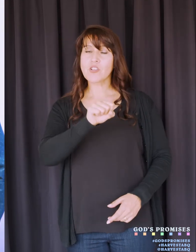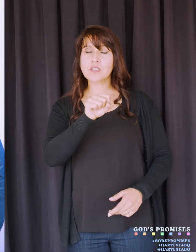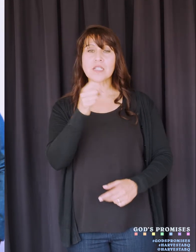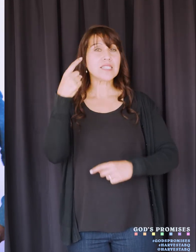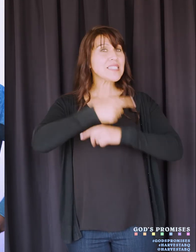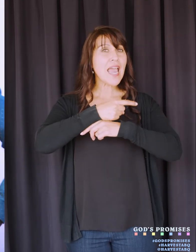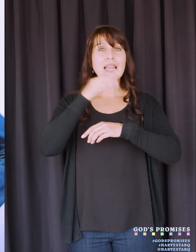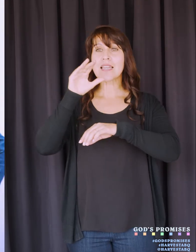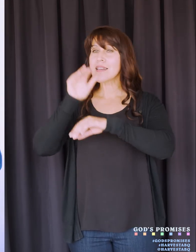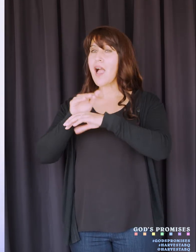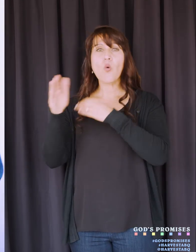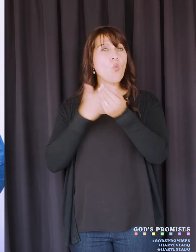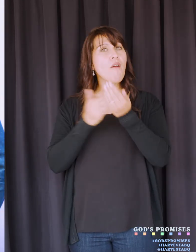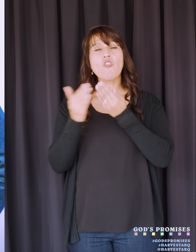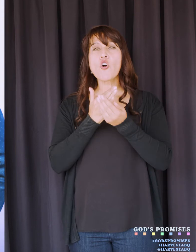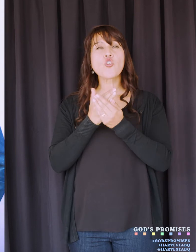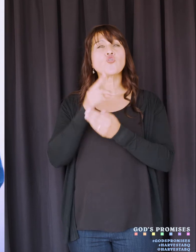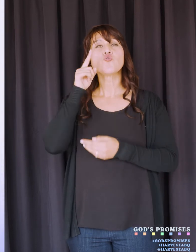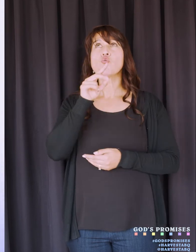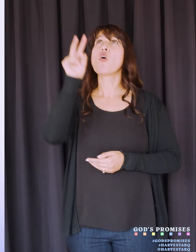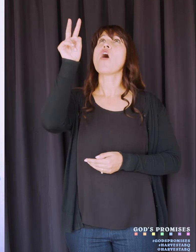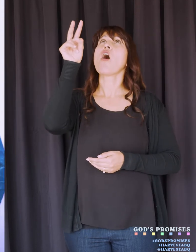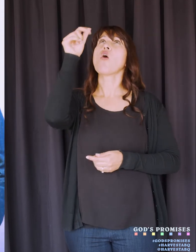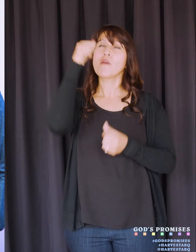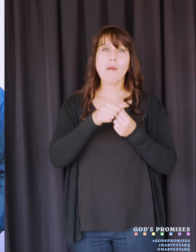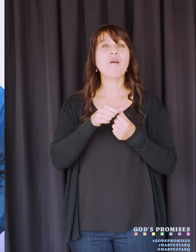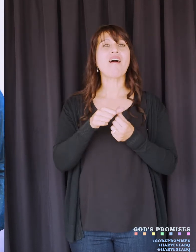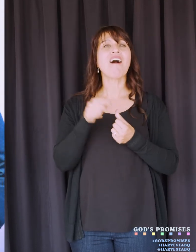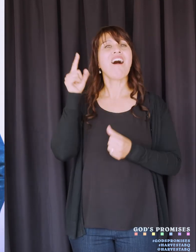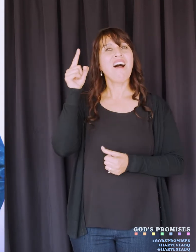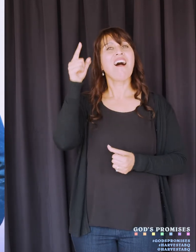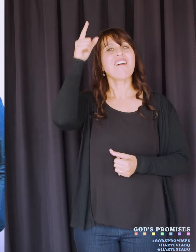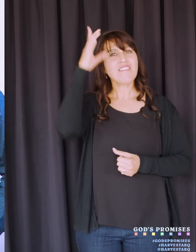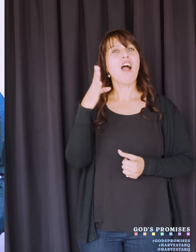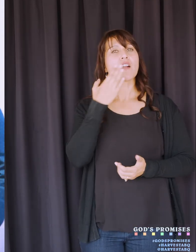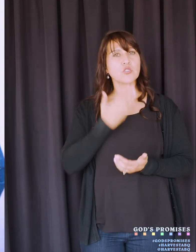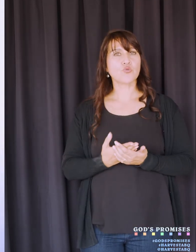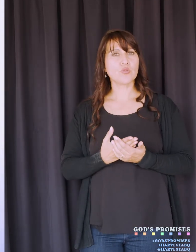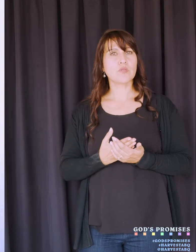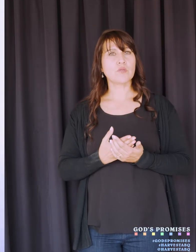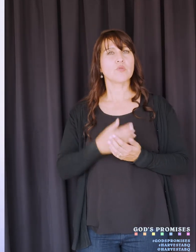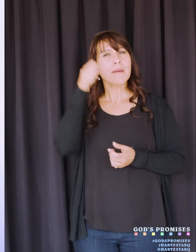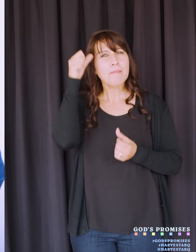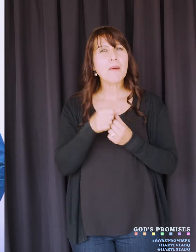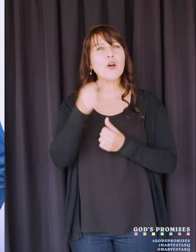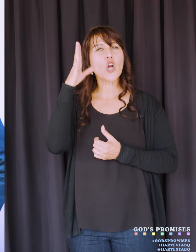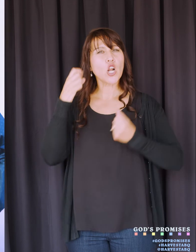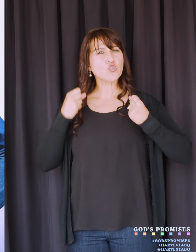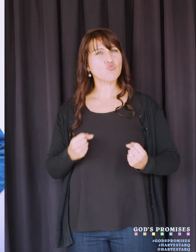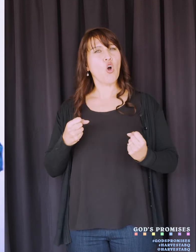when you look up, you are reminded that God is good. We're reminded that God is strong.